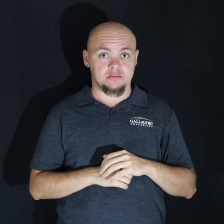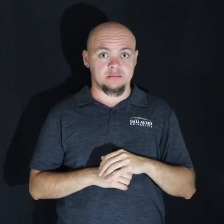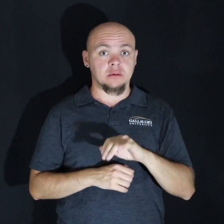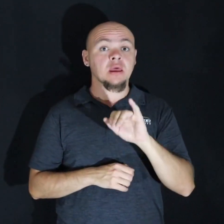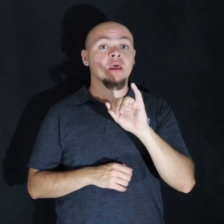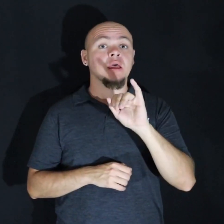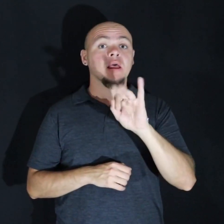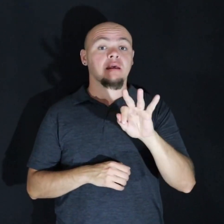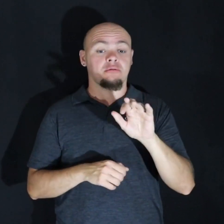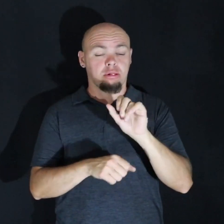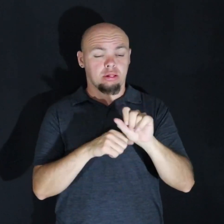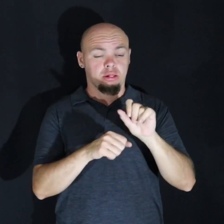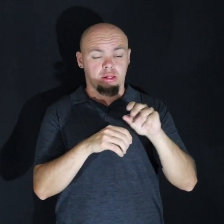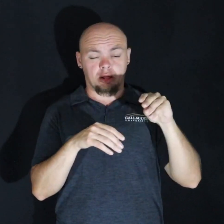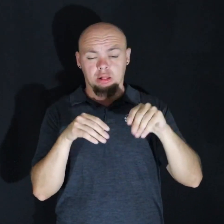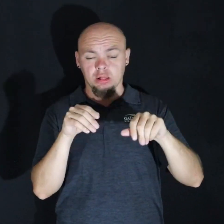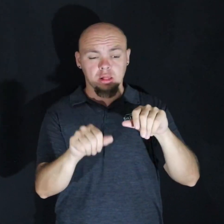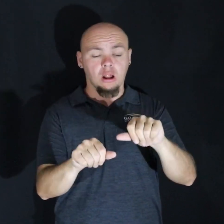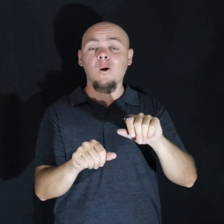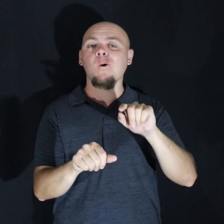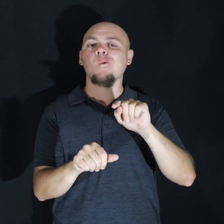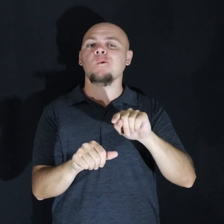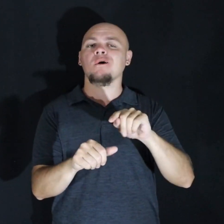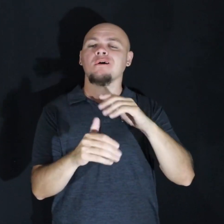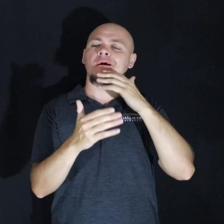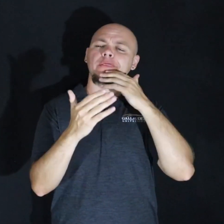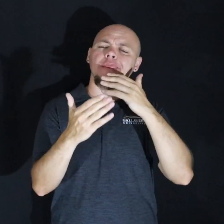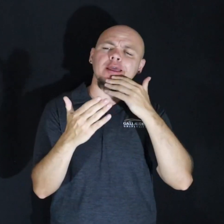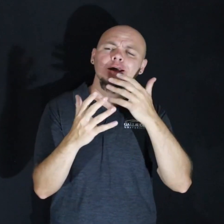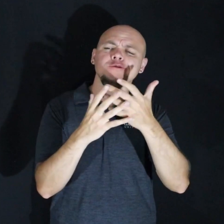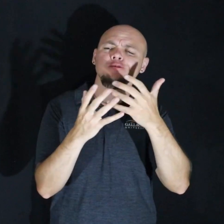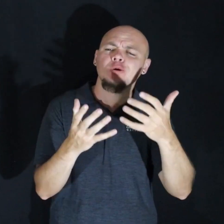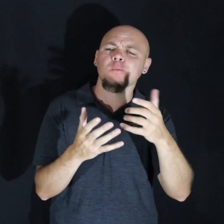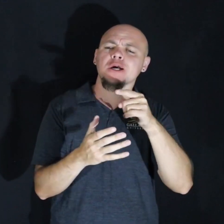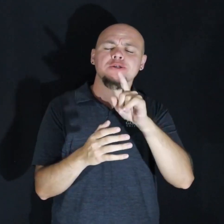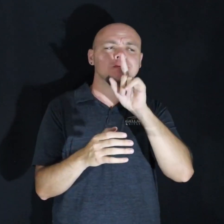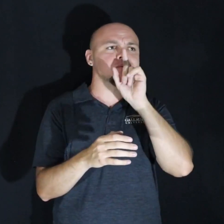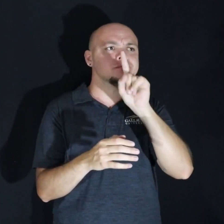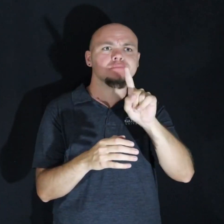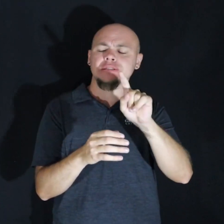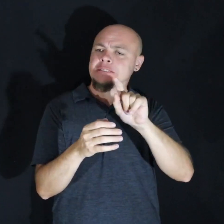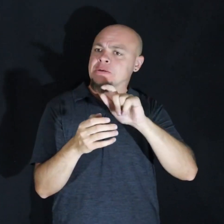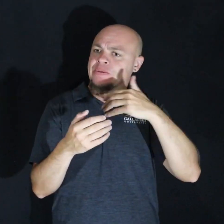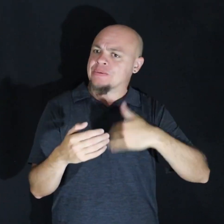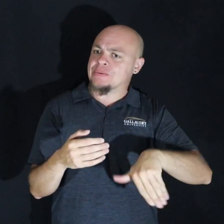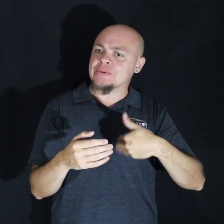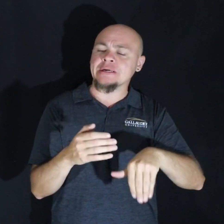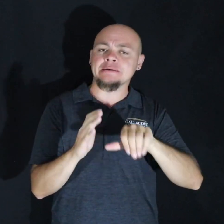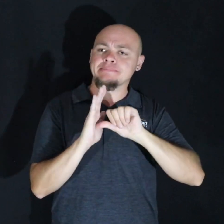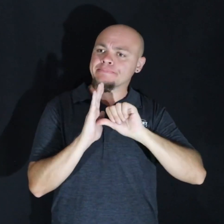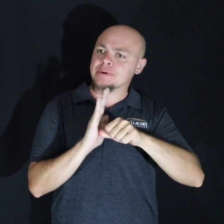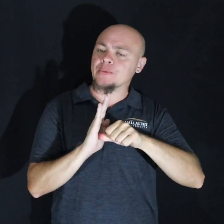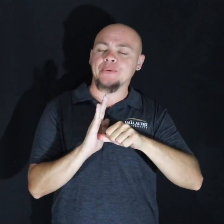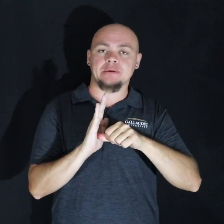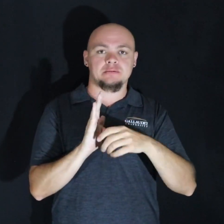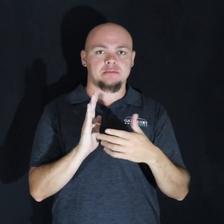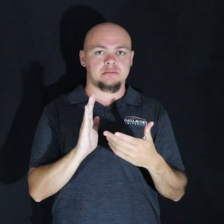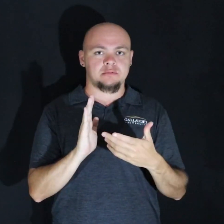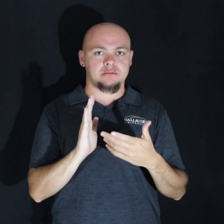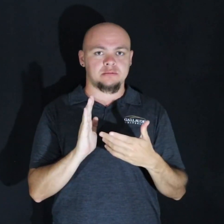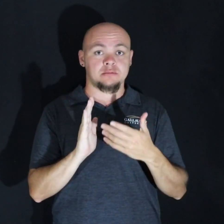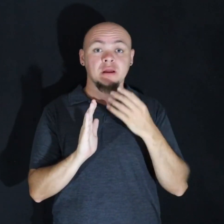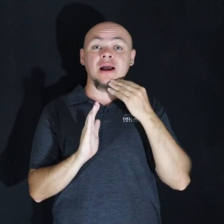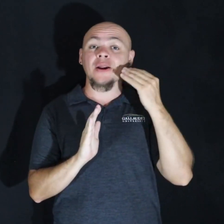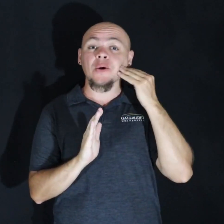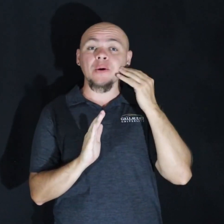our contributions at work were met with a thank you so much, you really made a difference here? And what if our contributions at home were met